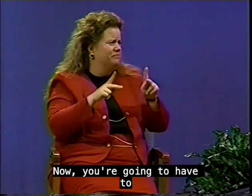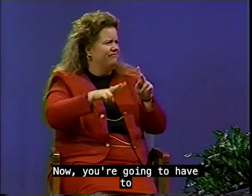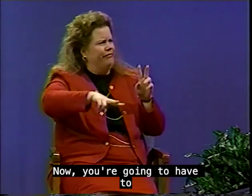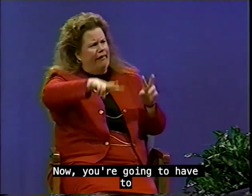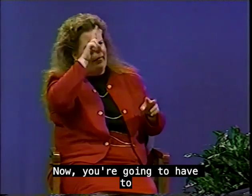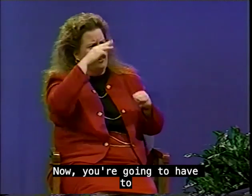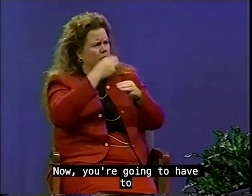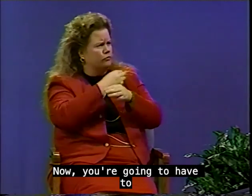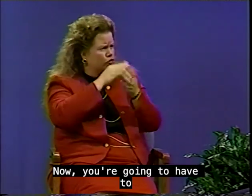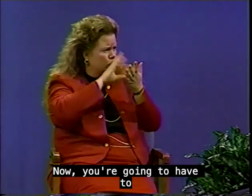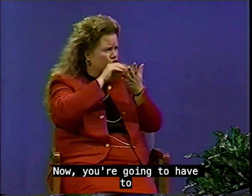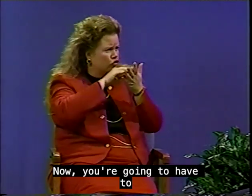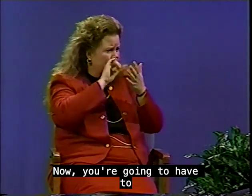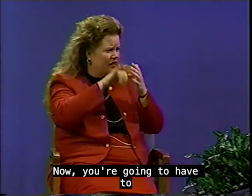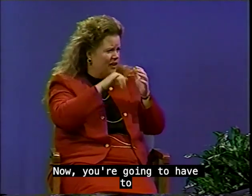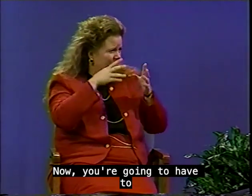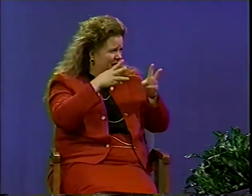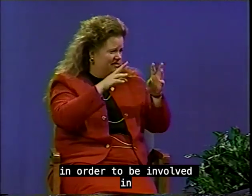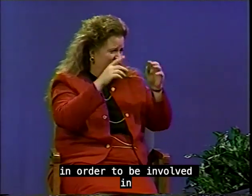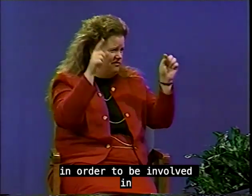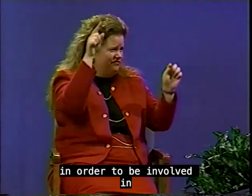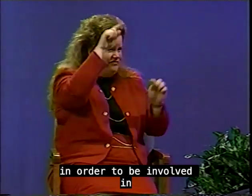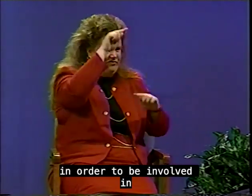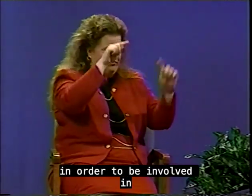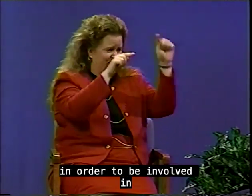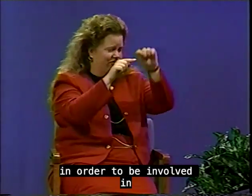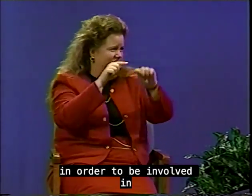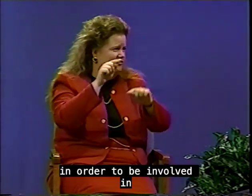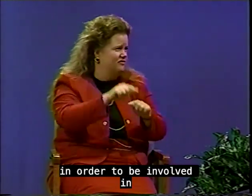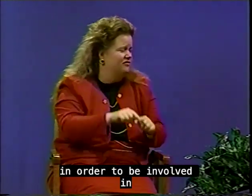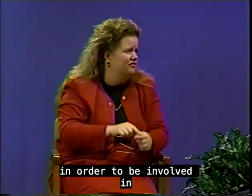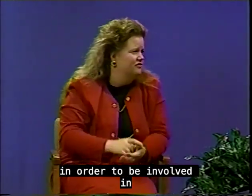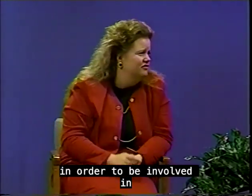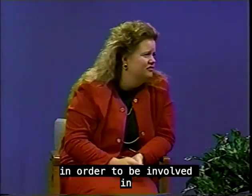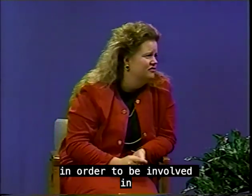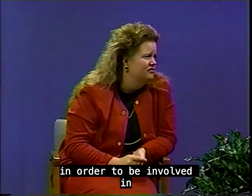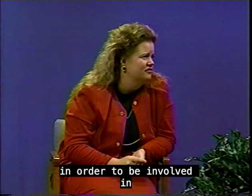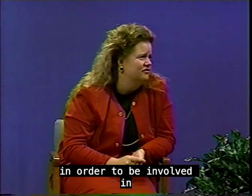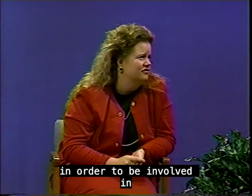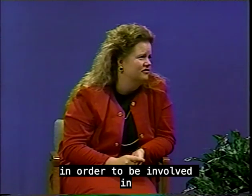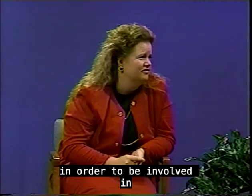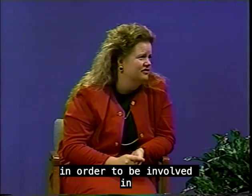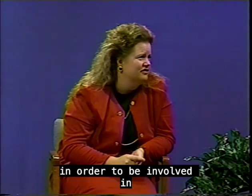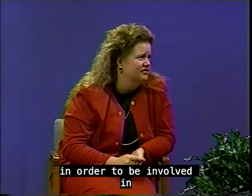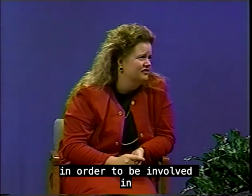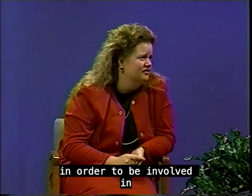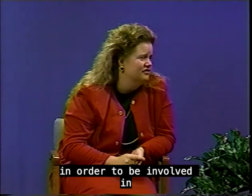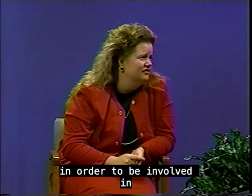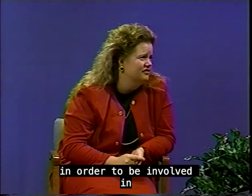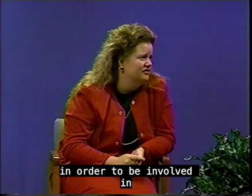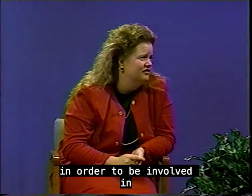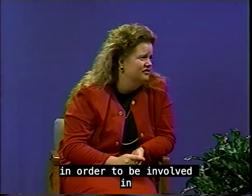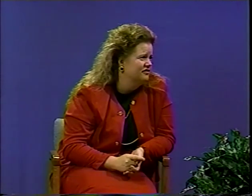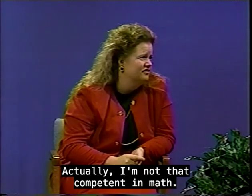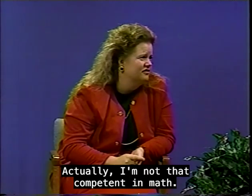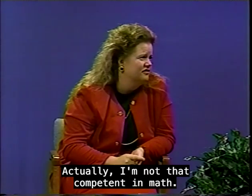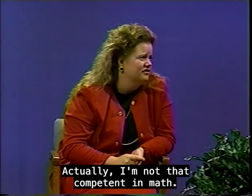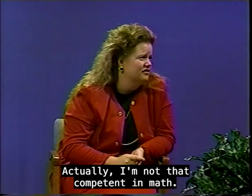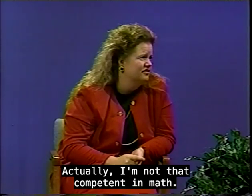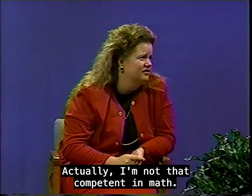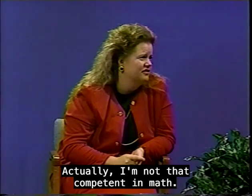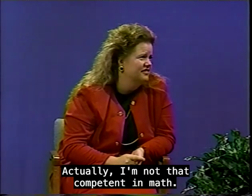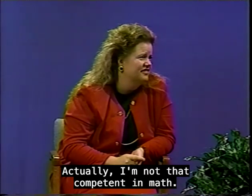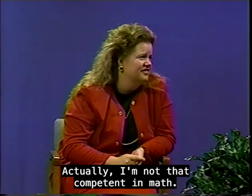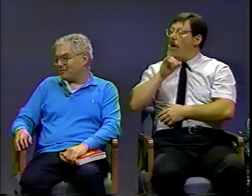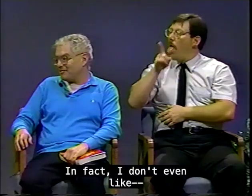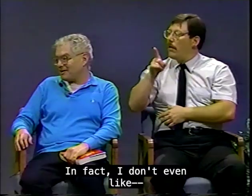Now, you're going to have to be very competent in math in order to be involved in astrology, or can you not be Actually, I'm